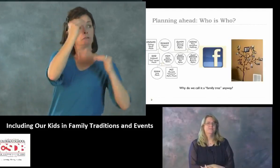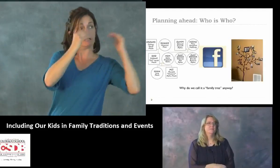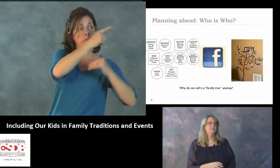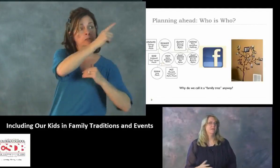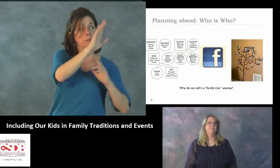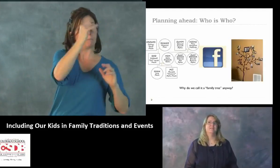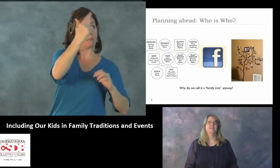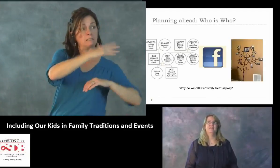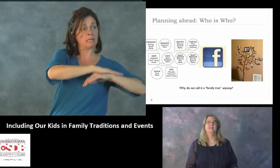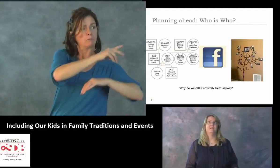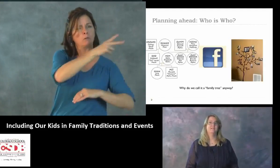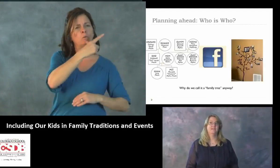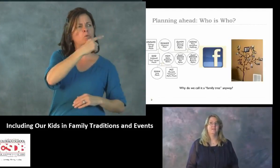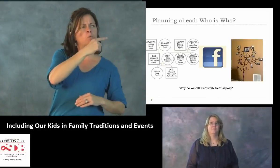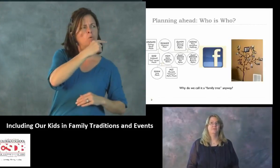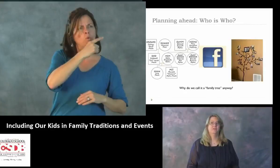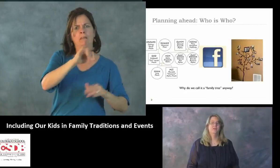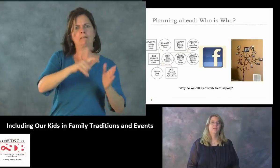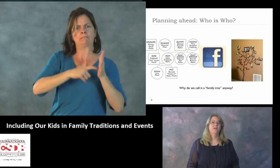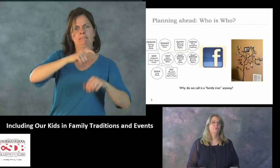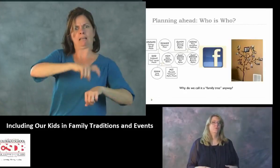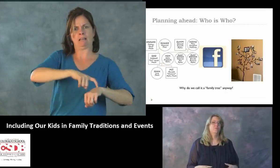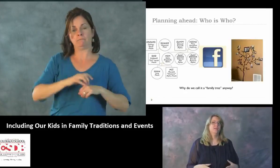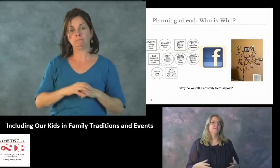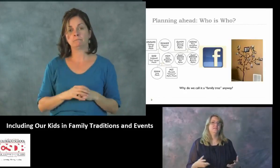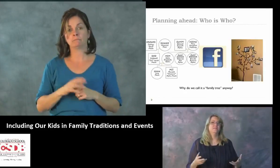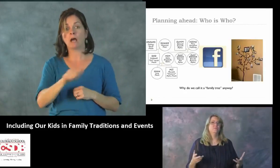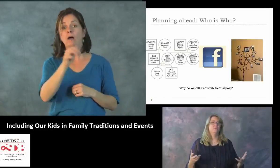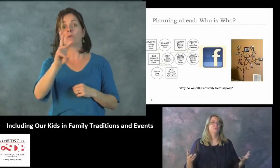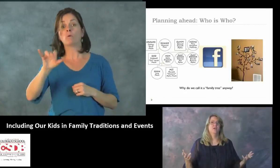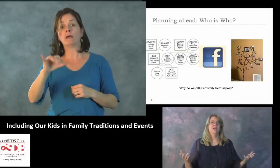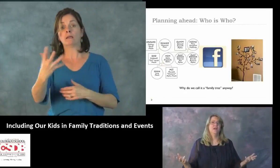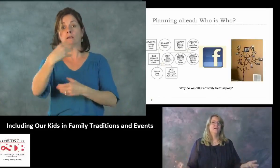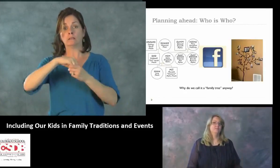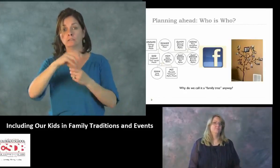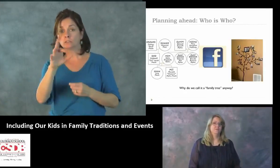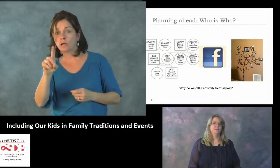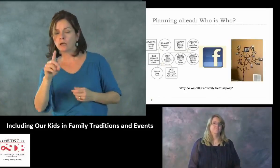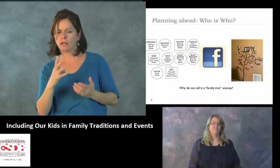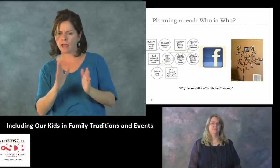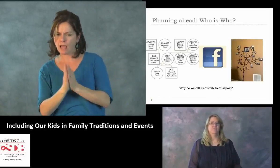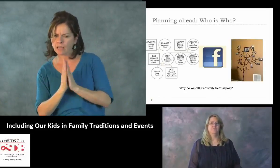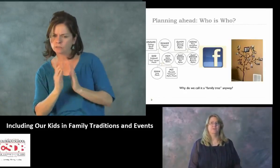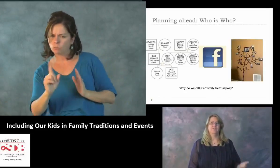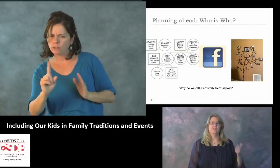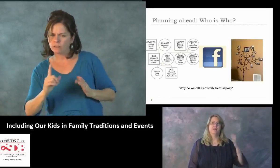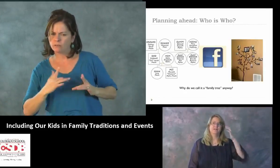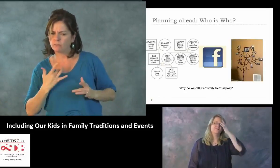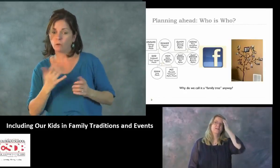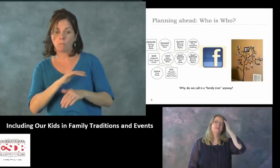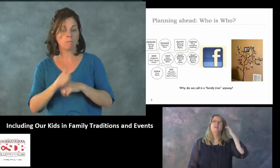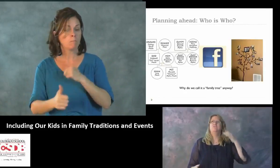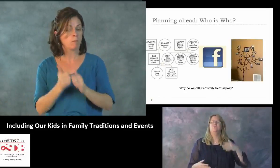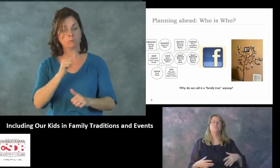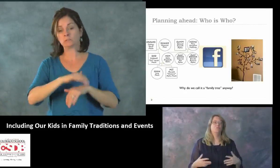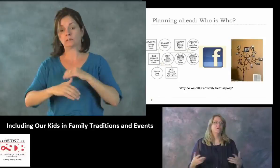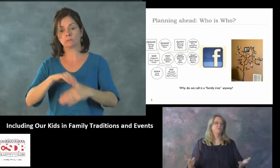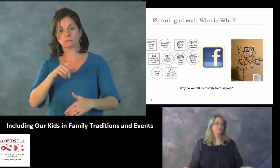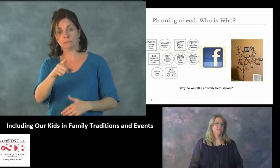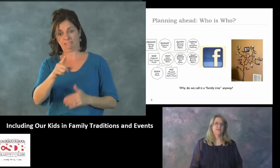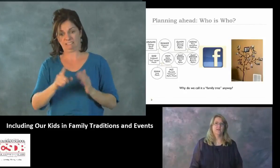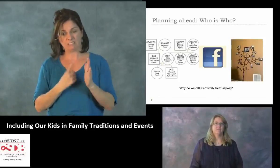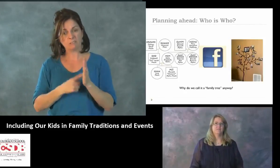comfortable? Sometimes sitting at the kid table with kids who haven't become familiar with hearing loss,